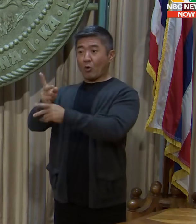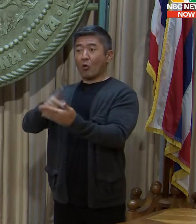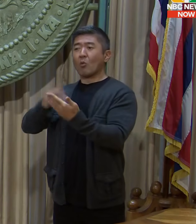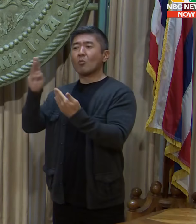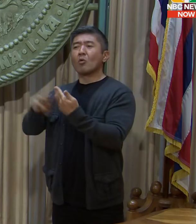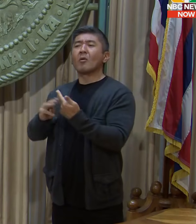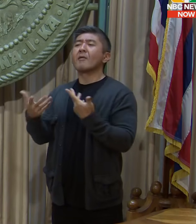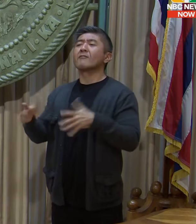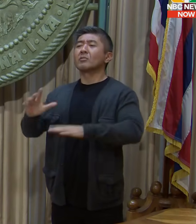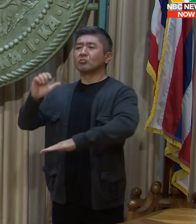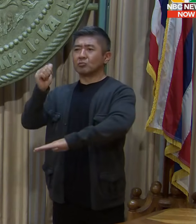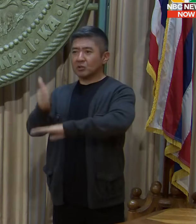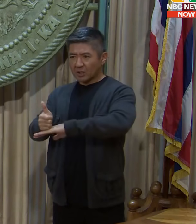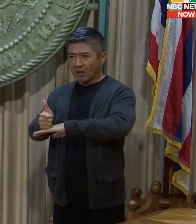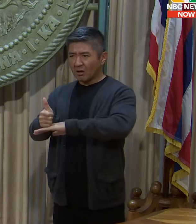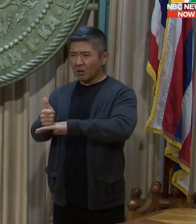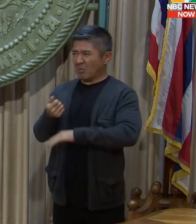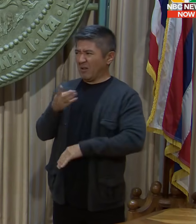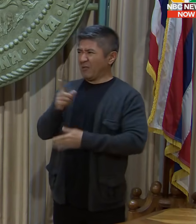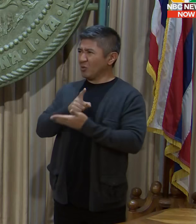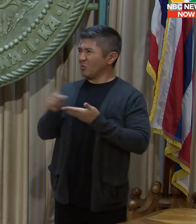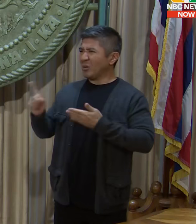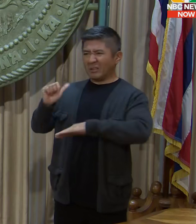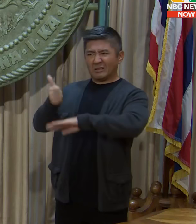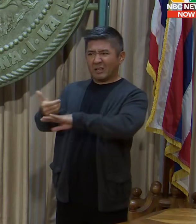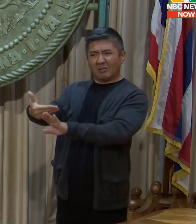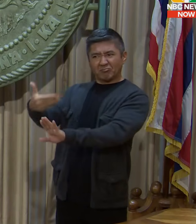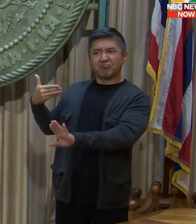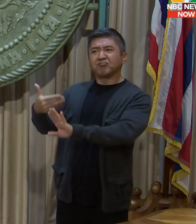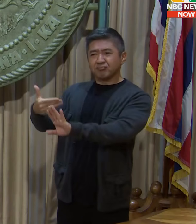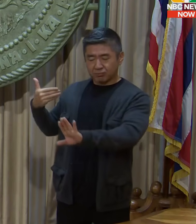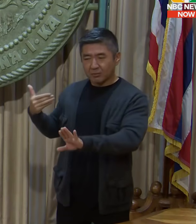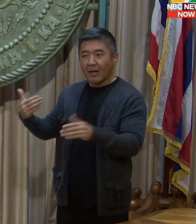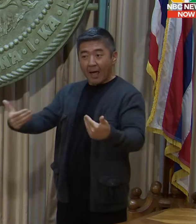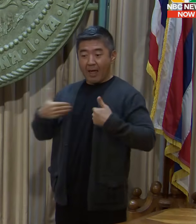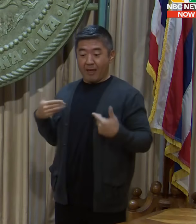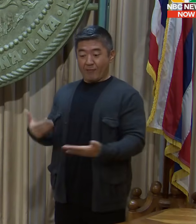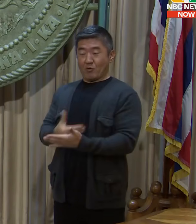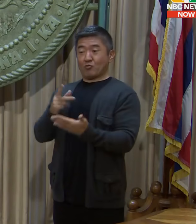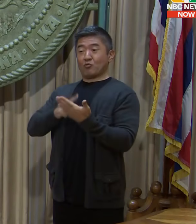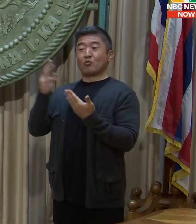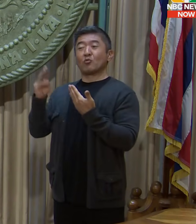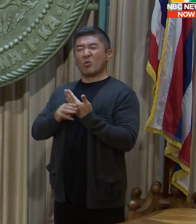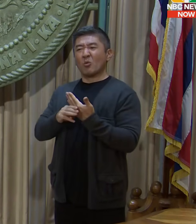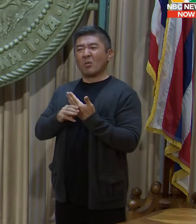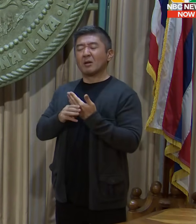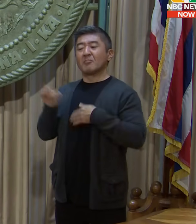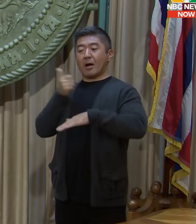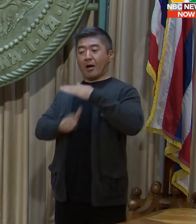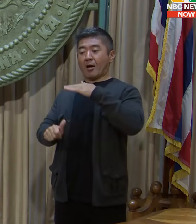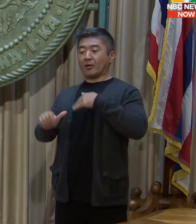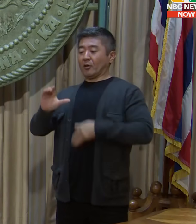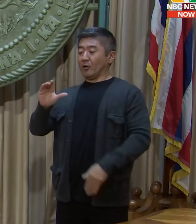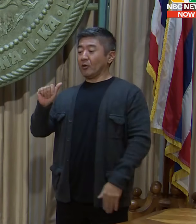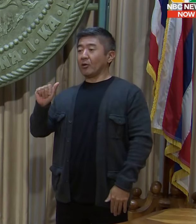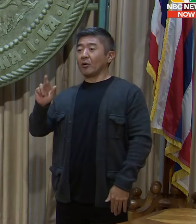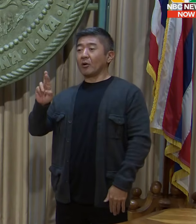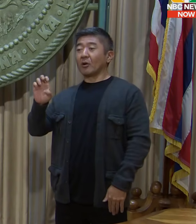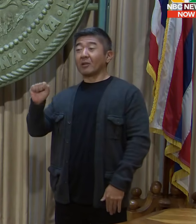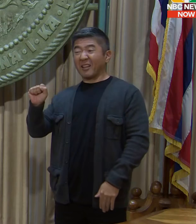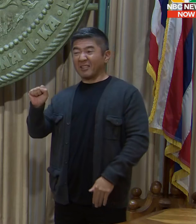already been in place for a couple of weeks. And there is also the new program under the CARES Act, which again